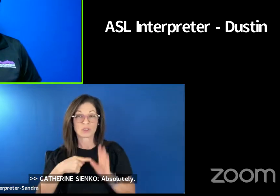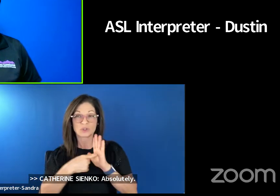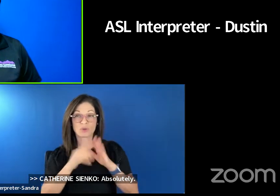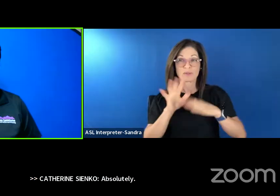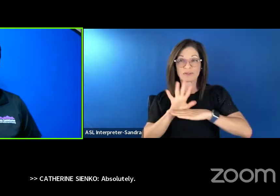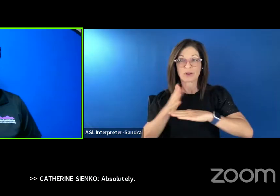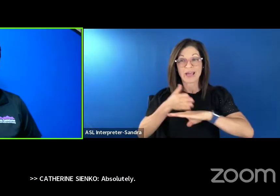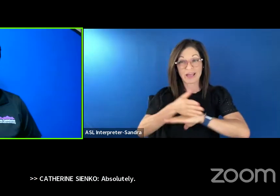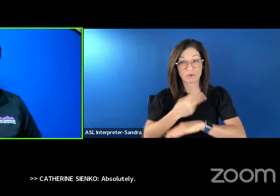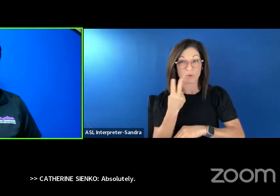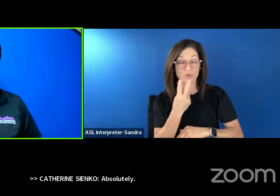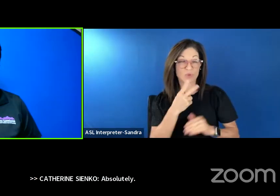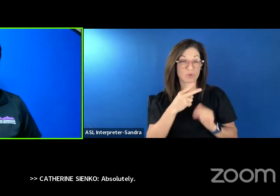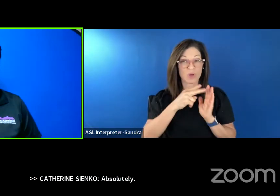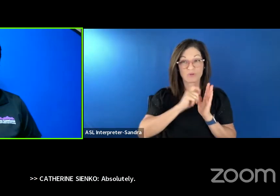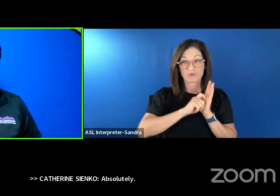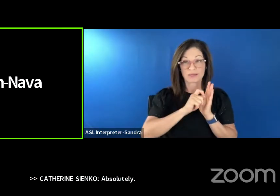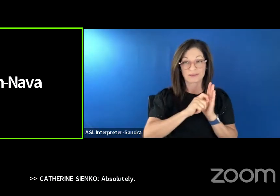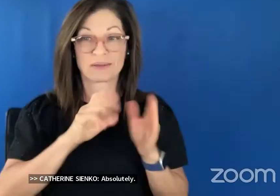read.